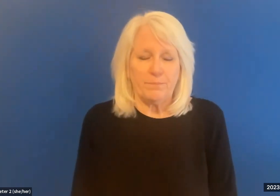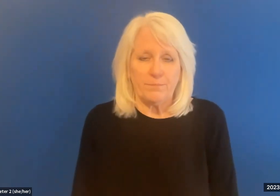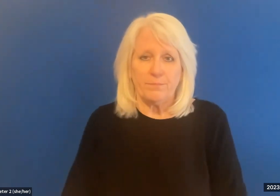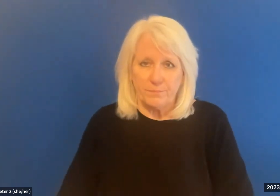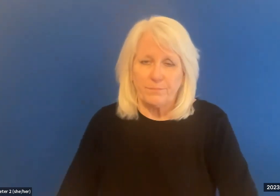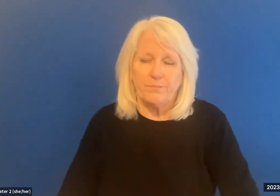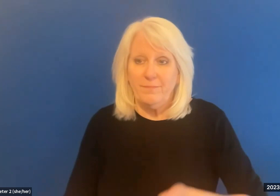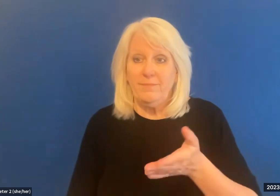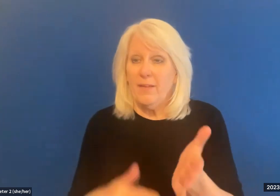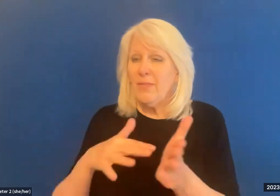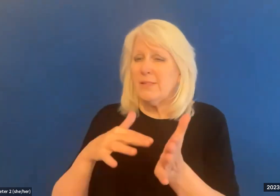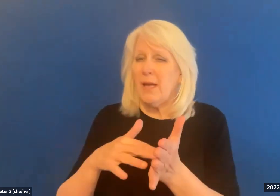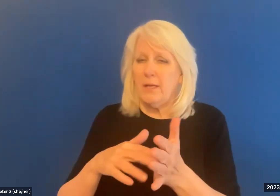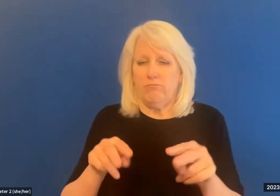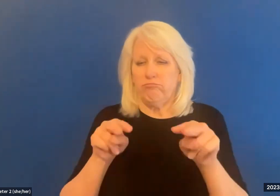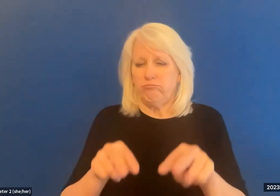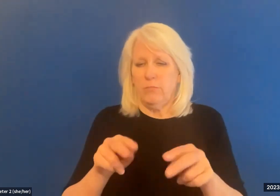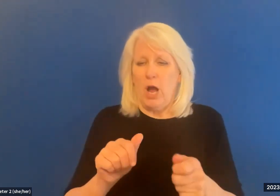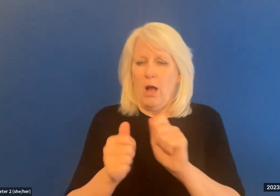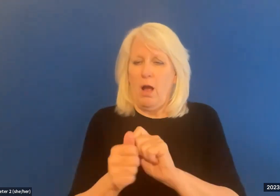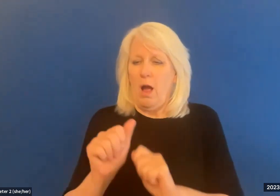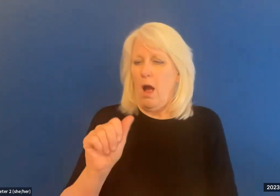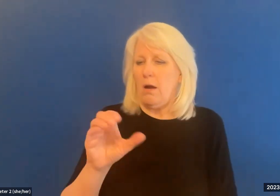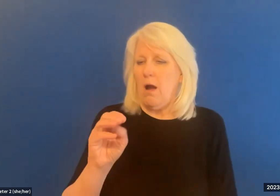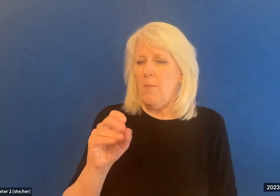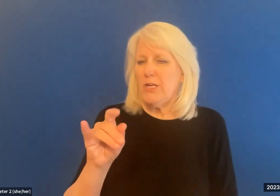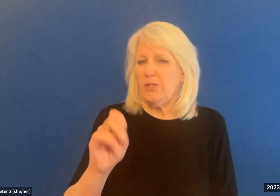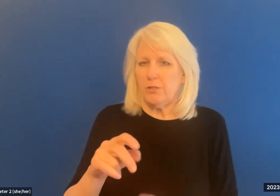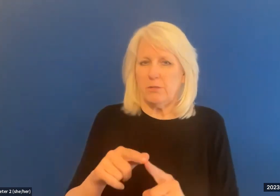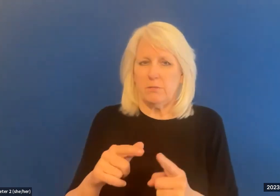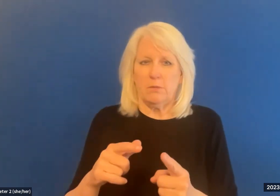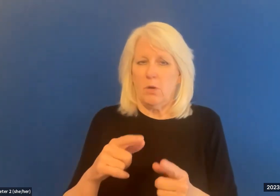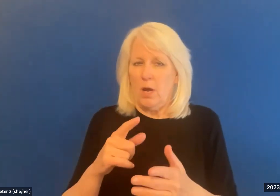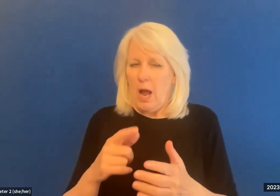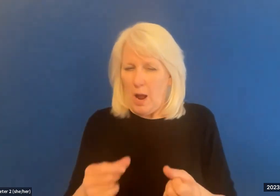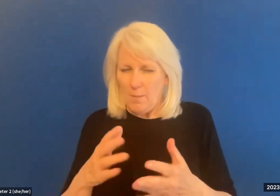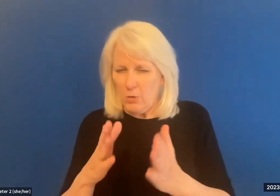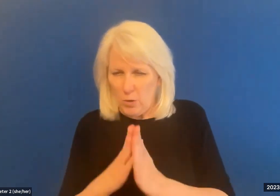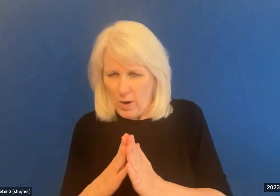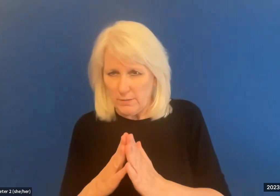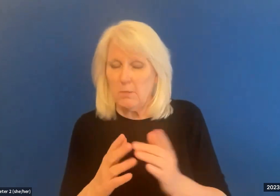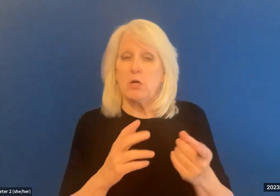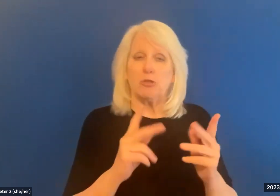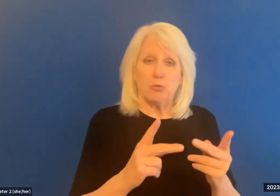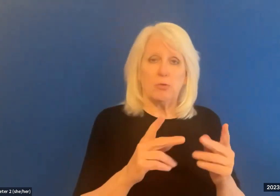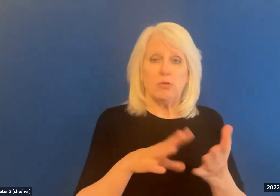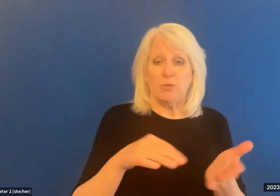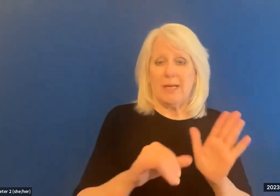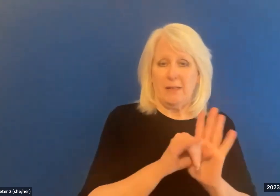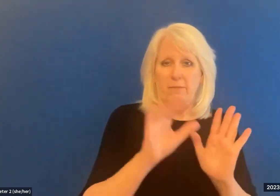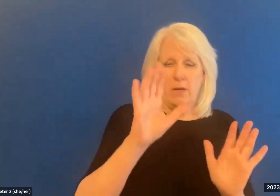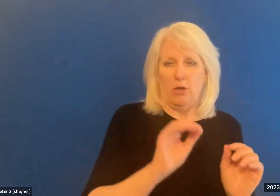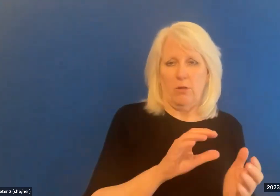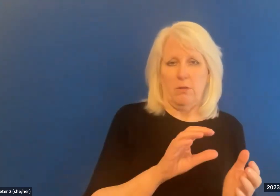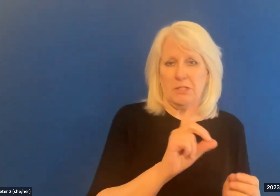This study also looked at the changes in the number of requests for accommodations by the students who identified as having a disability.